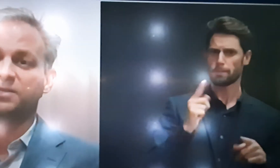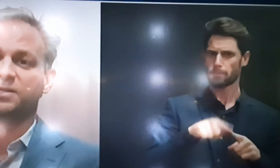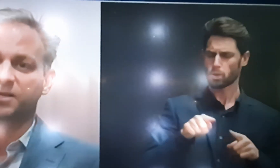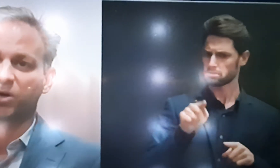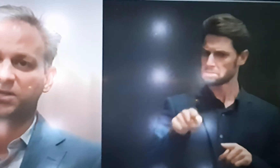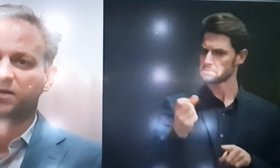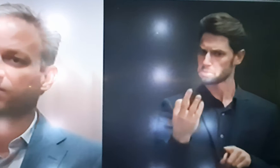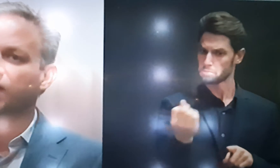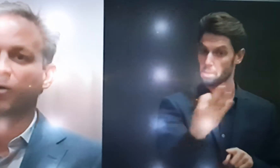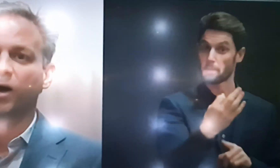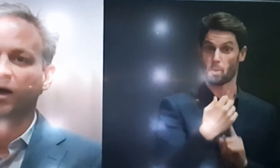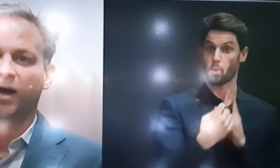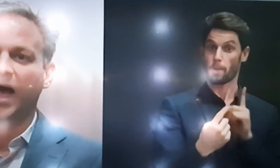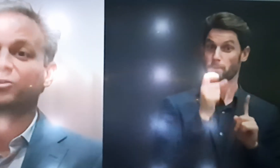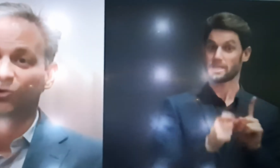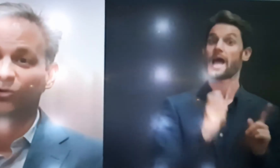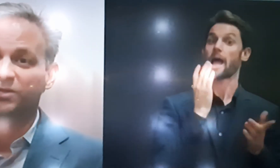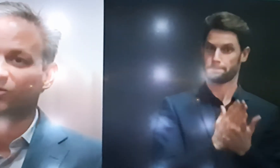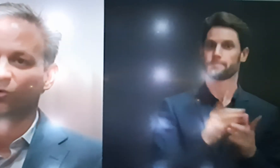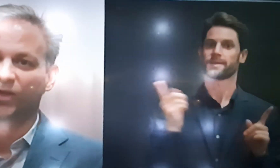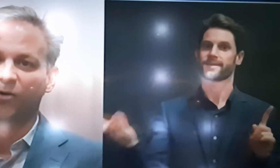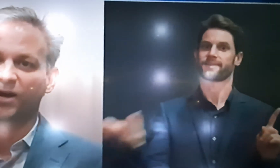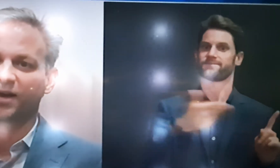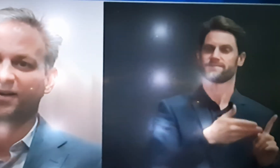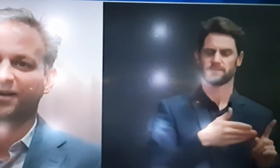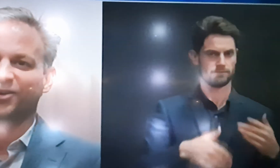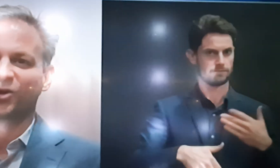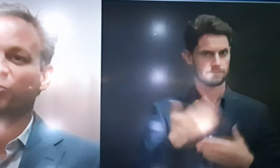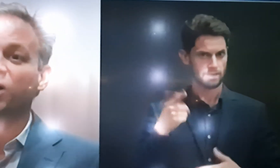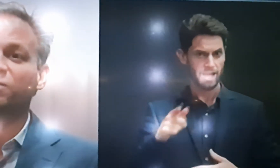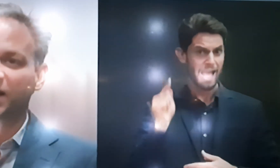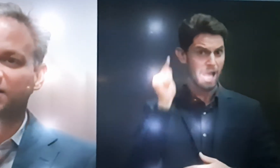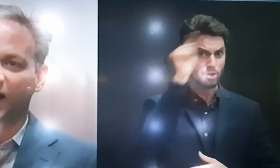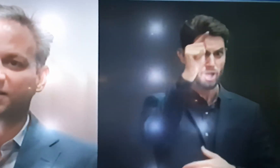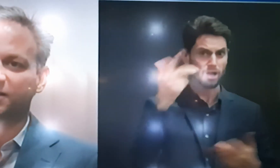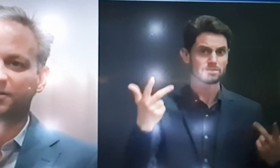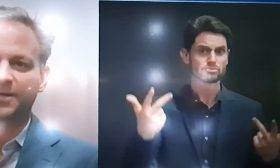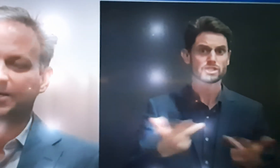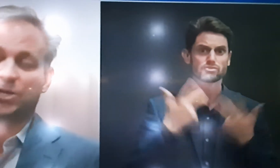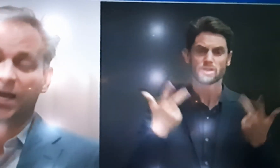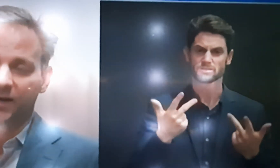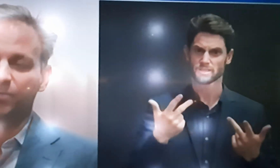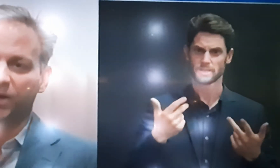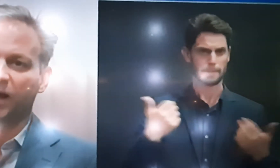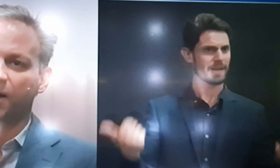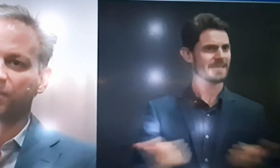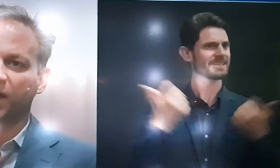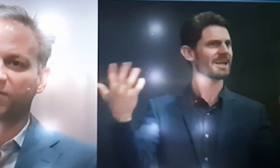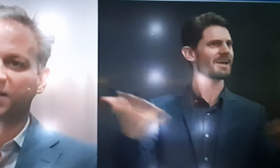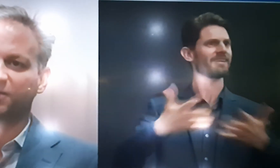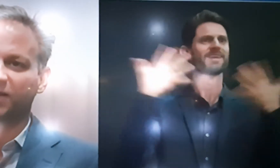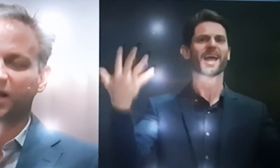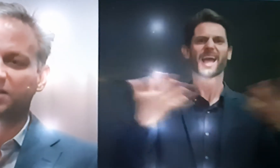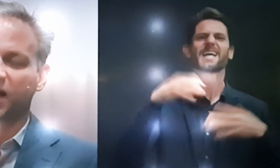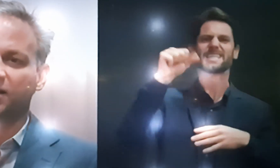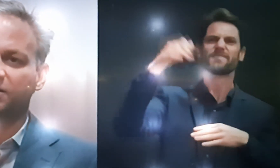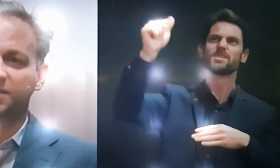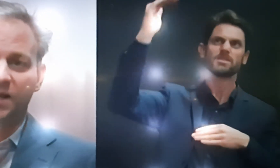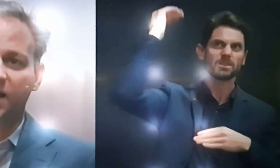individual has tested positive. They were outdoors, or they were in a well-ventilated, shaded, but